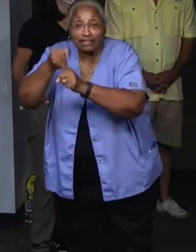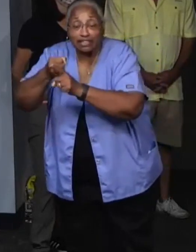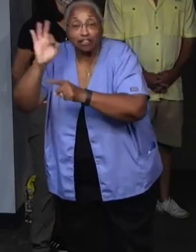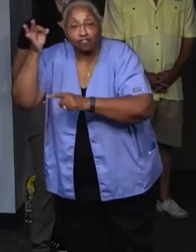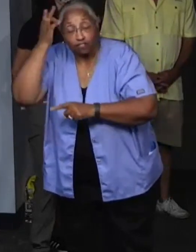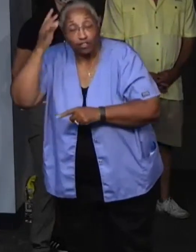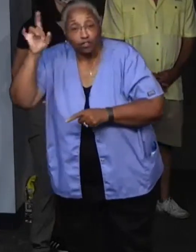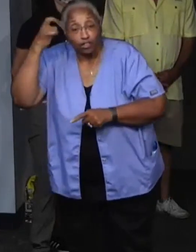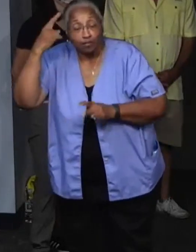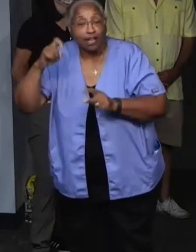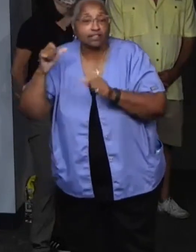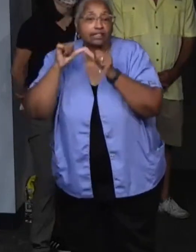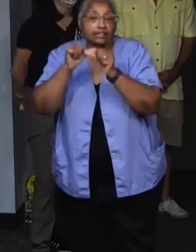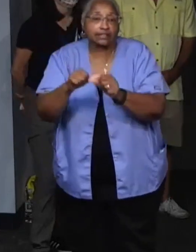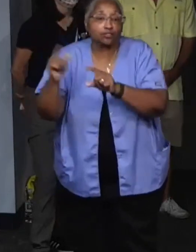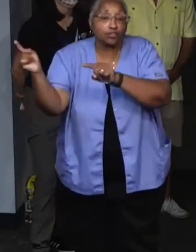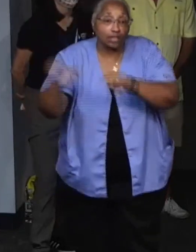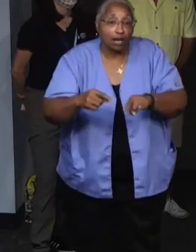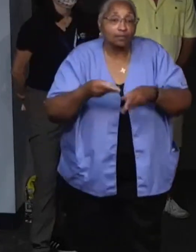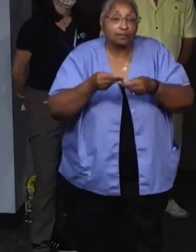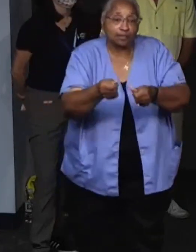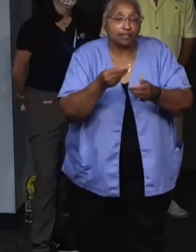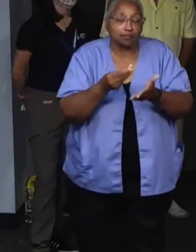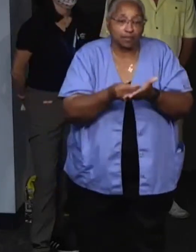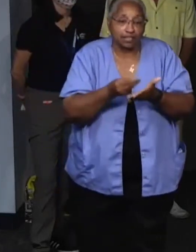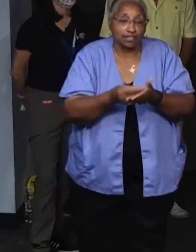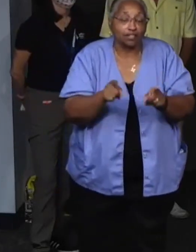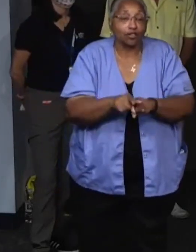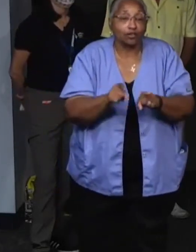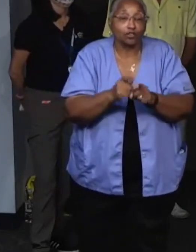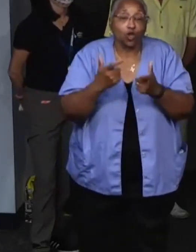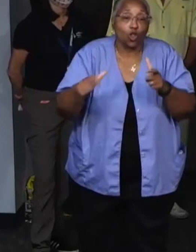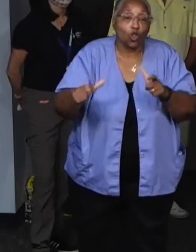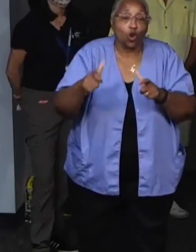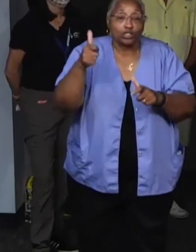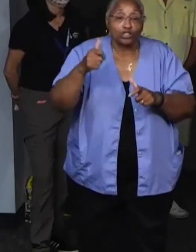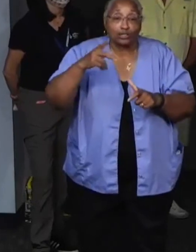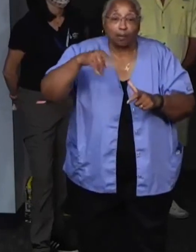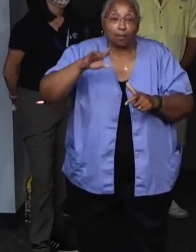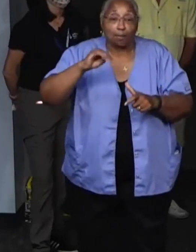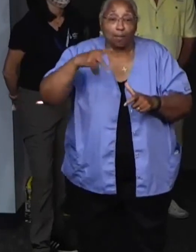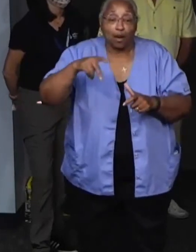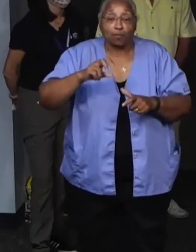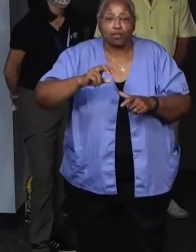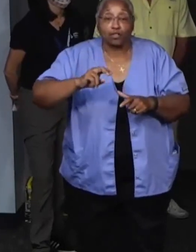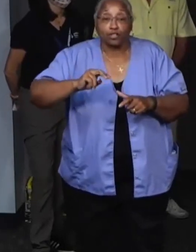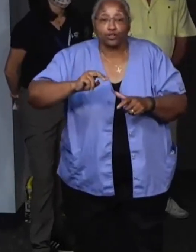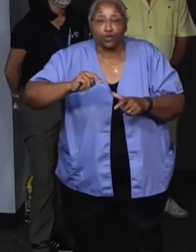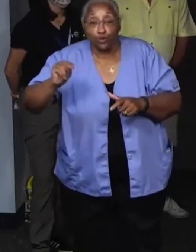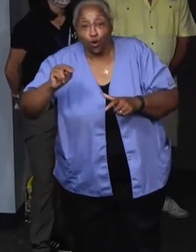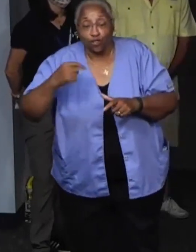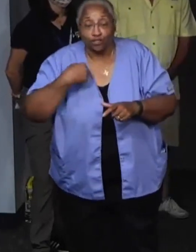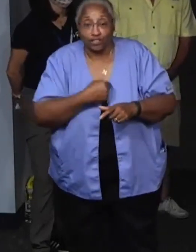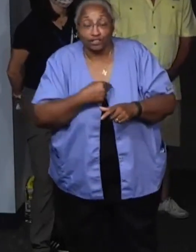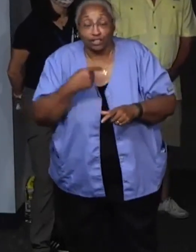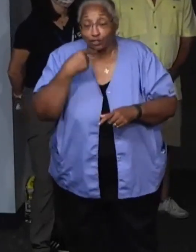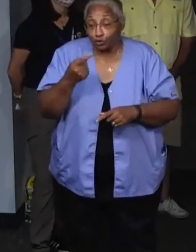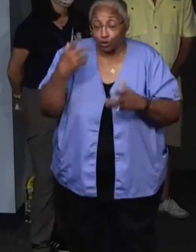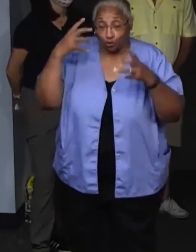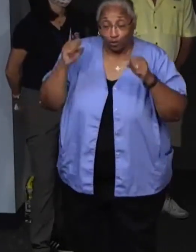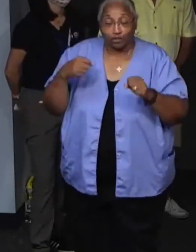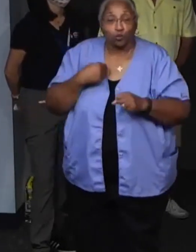and spend money. And not only did they do that, they put the largest pump in the world right north of us. So I expressed that to the president, that we lost